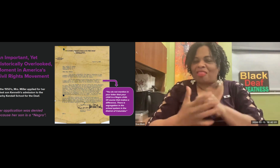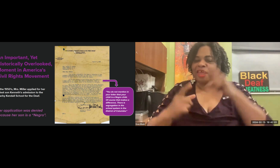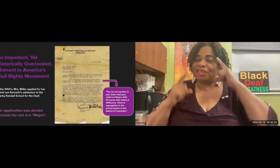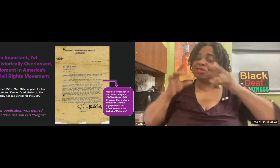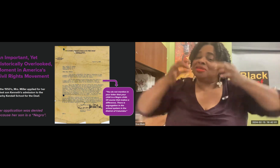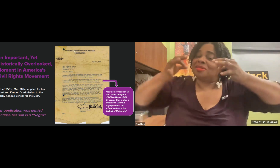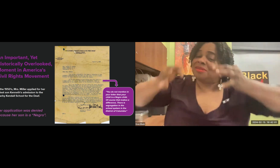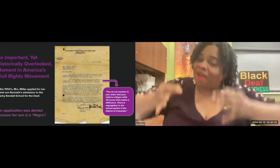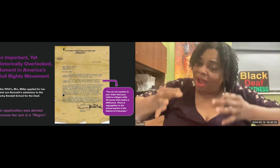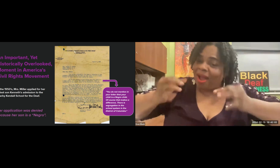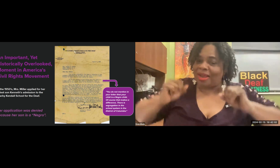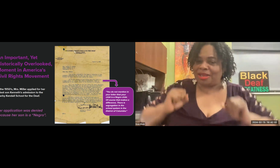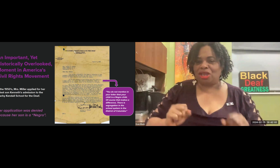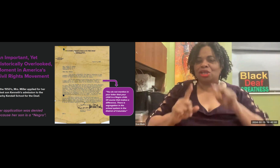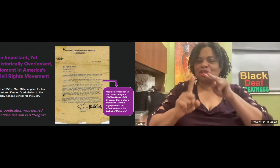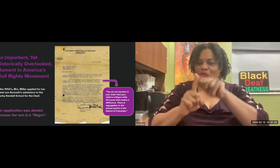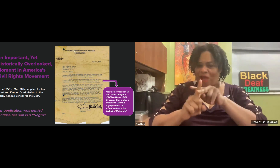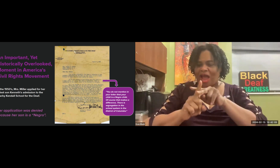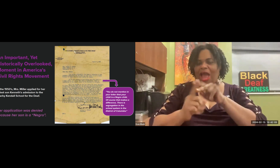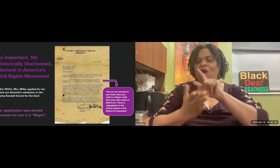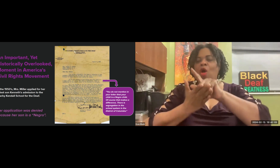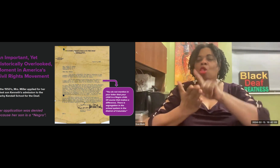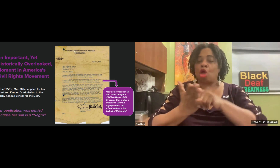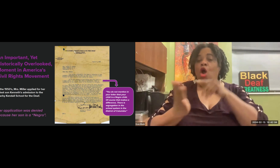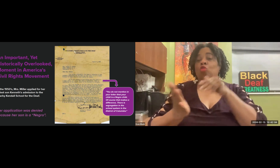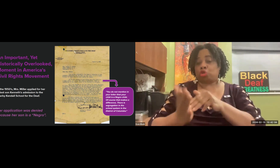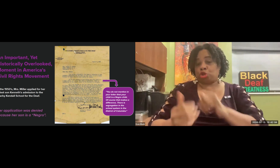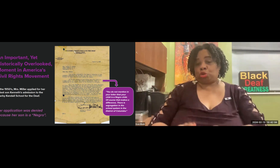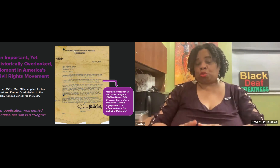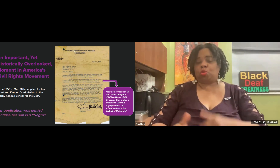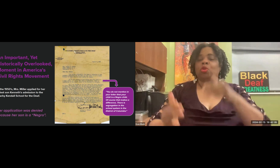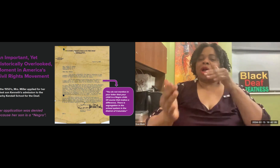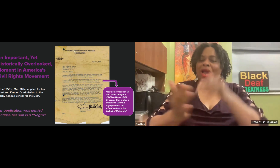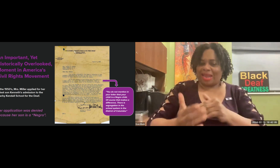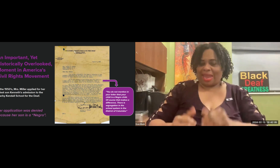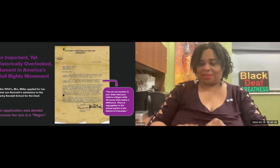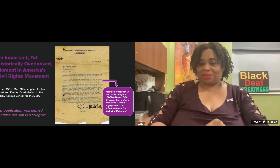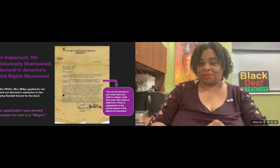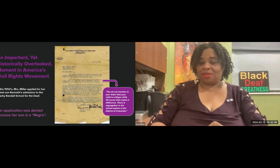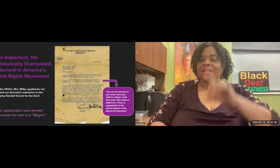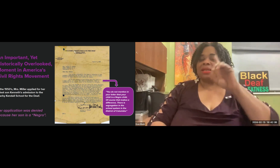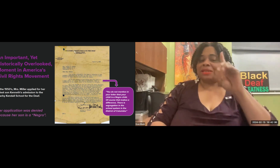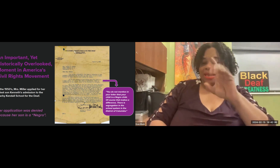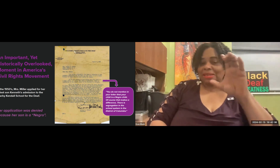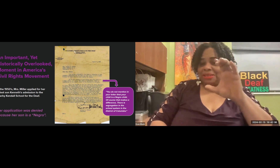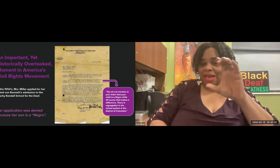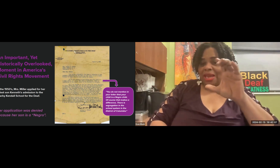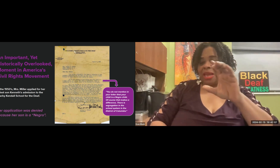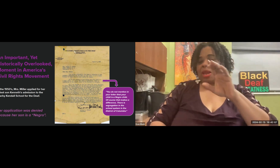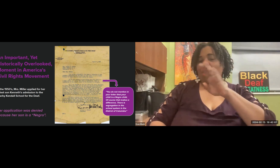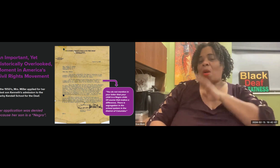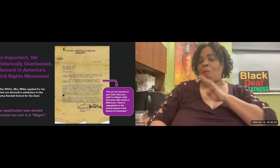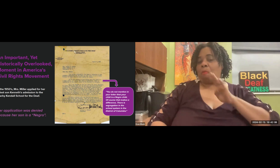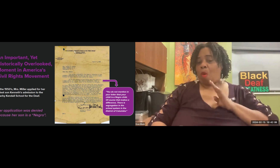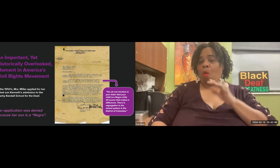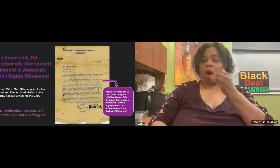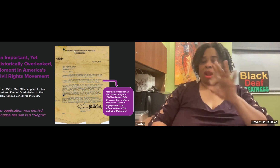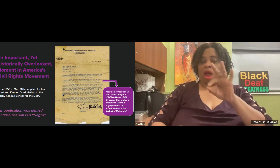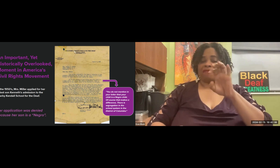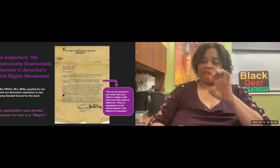satisfied. That love is something that is so powerful. So she decided what she would do was file a